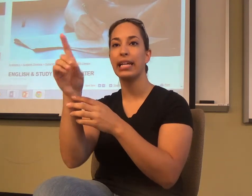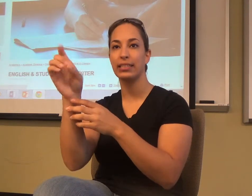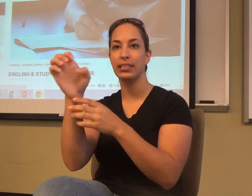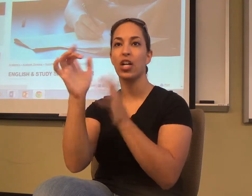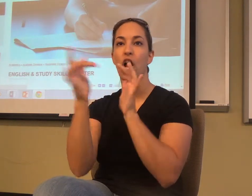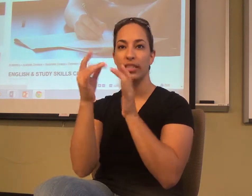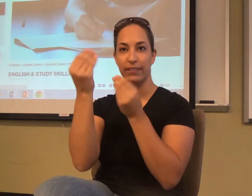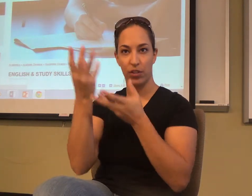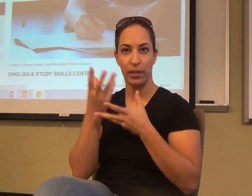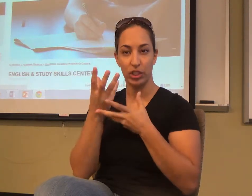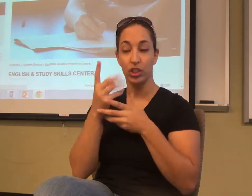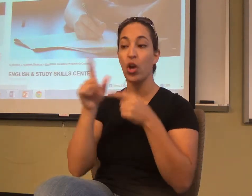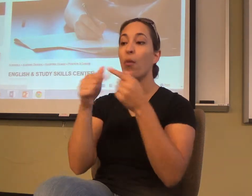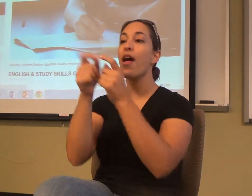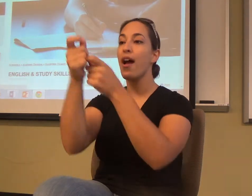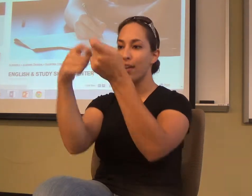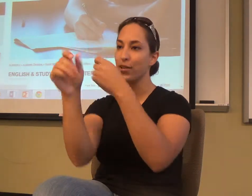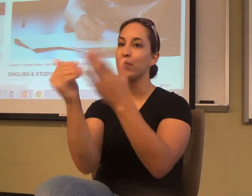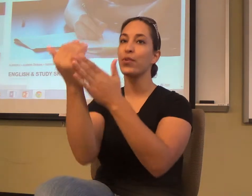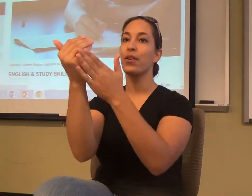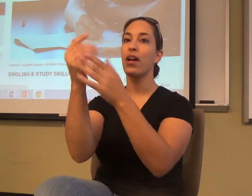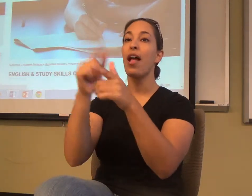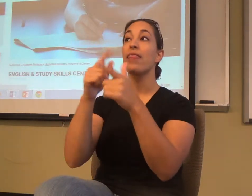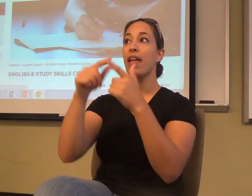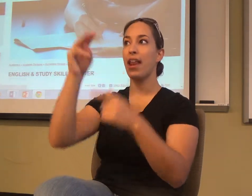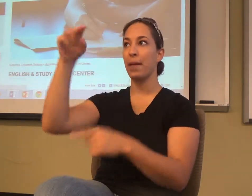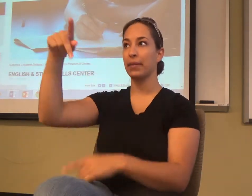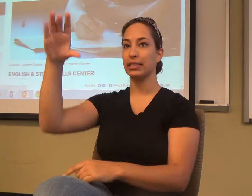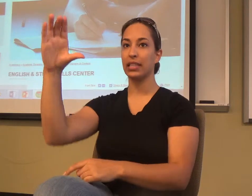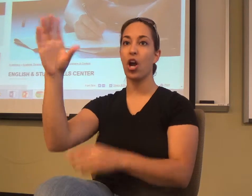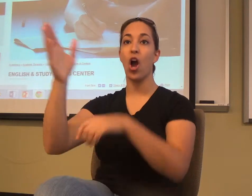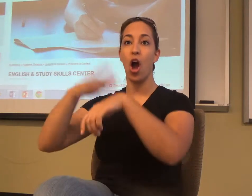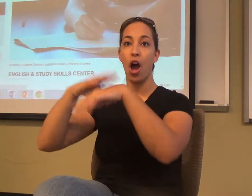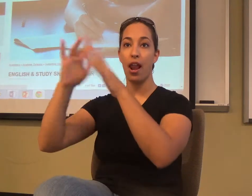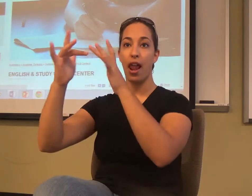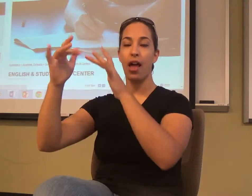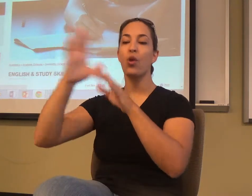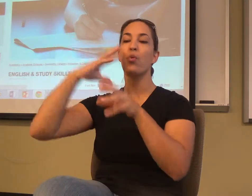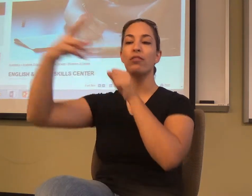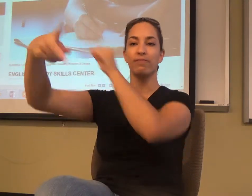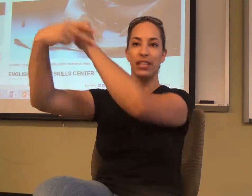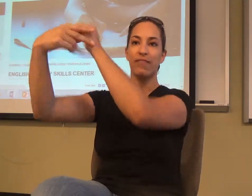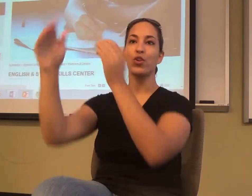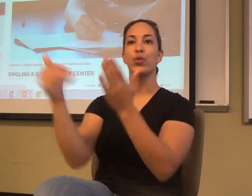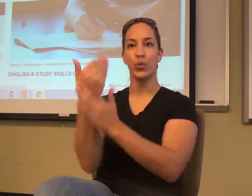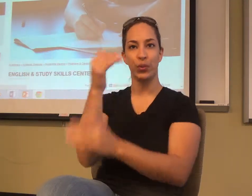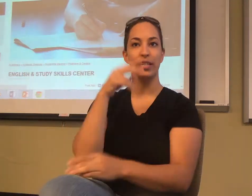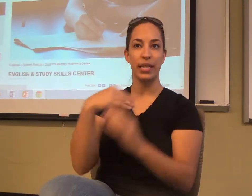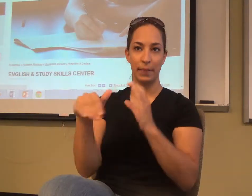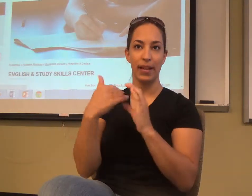your WebReg portal, MPC Online will automatically be updated with your correct email information as well.